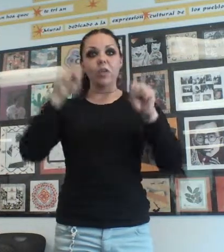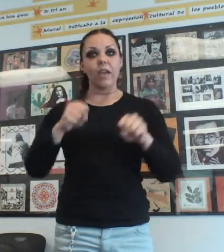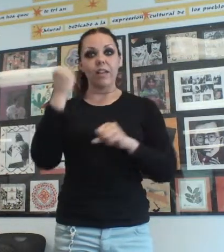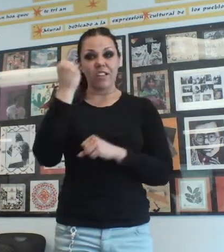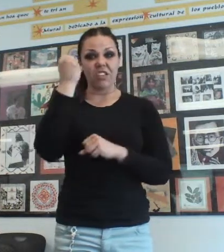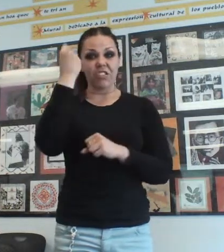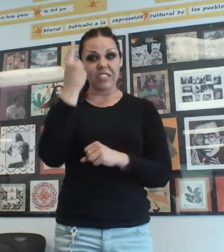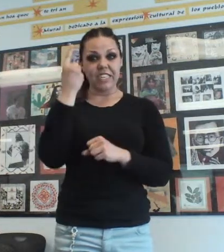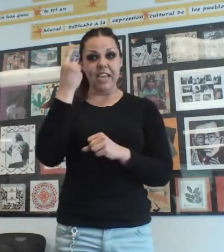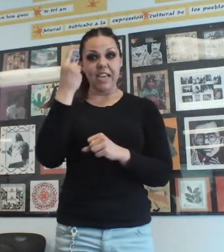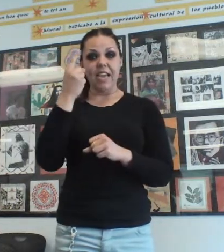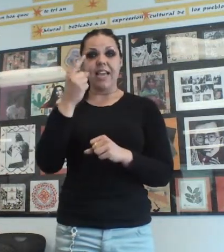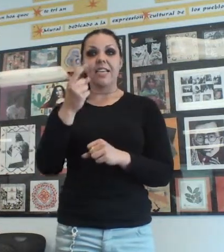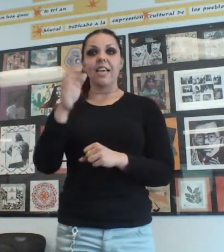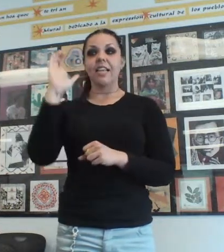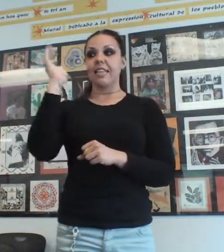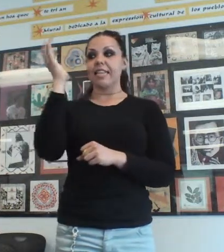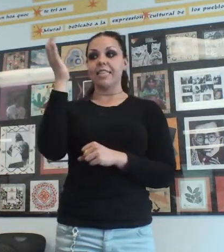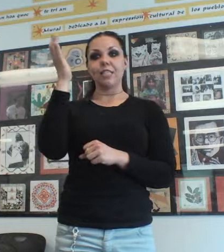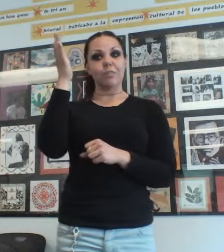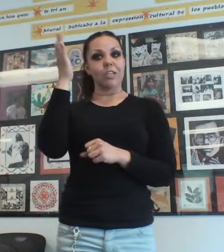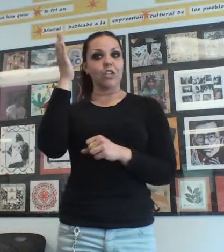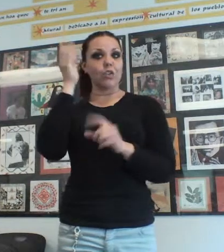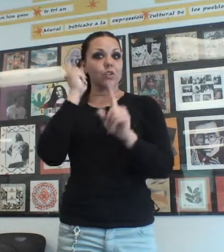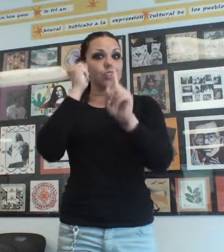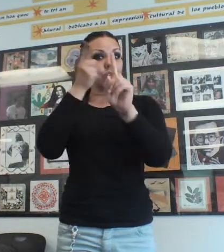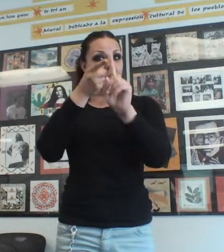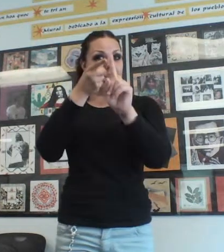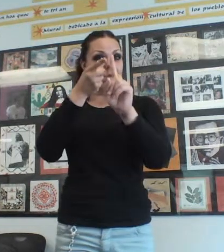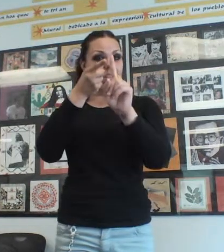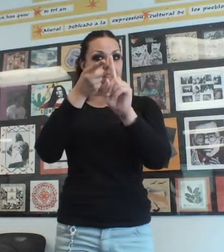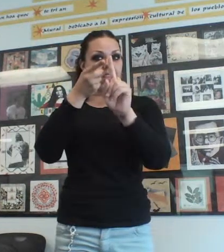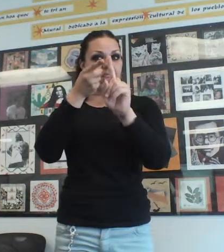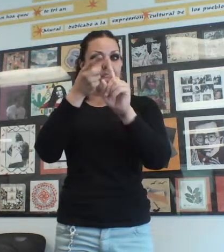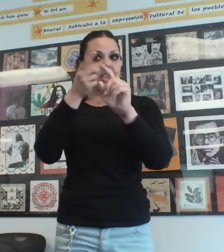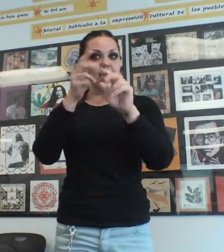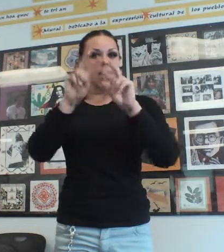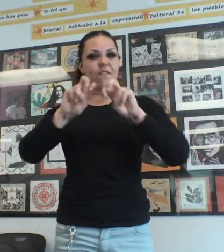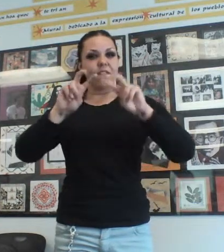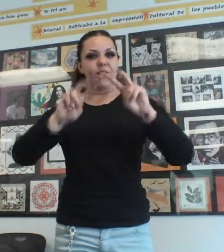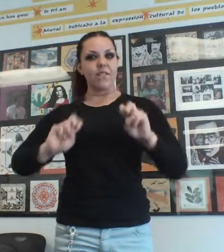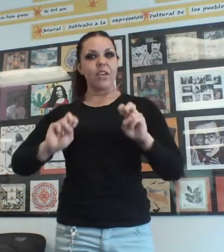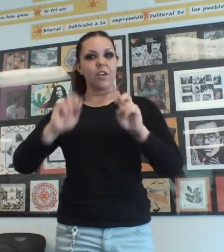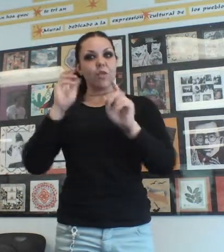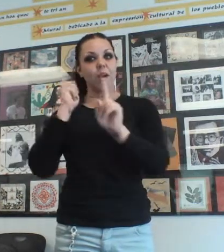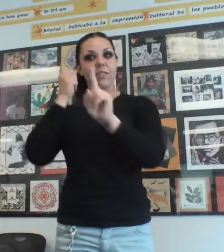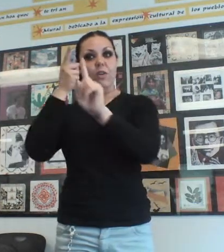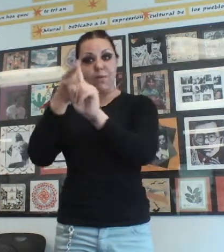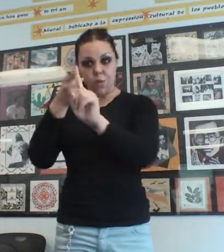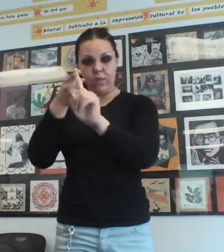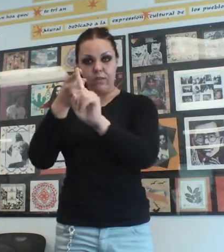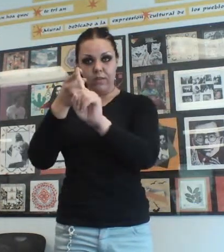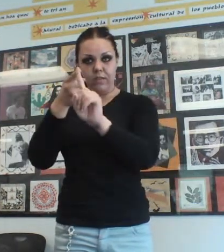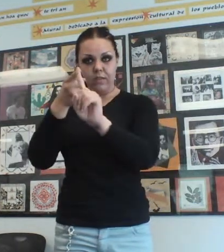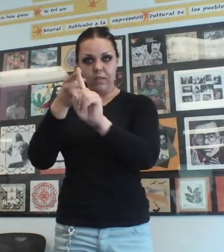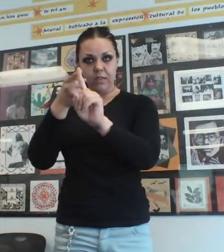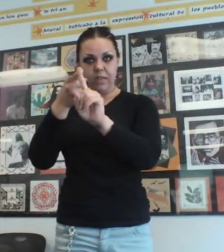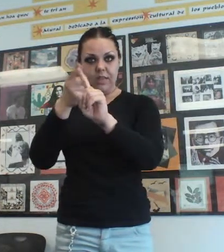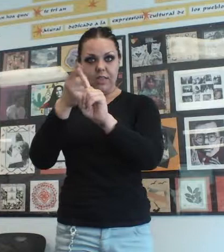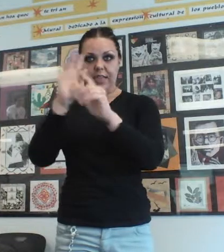listening to, figure out what the main theme is or the main point holistically, not the